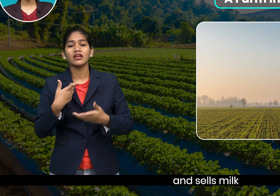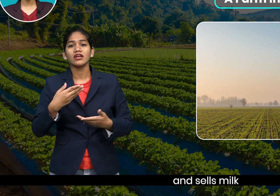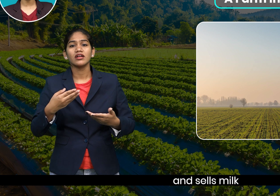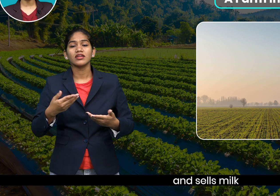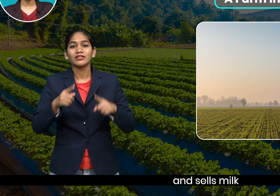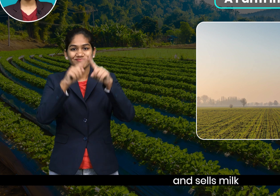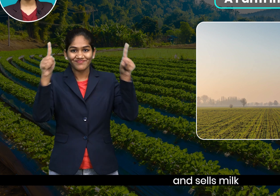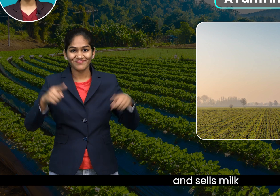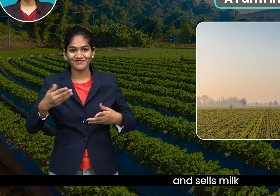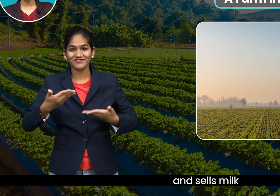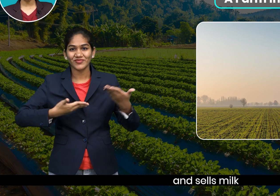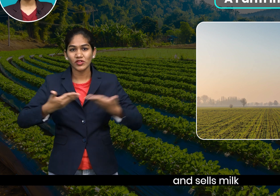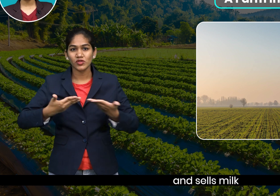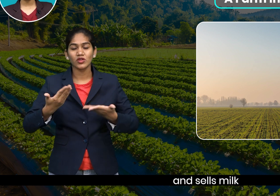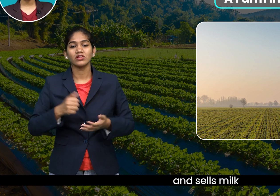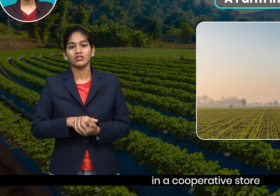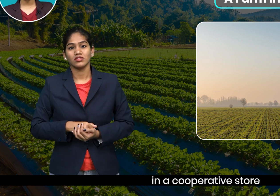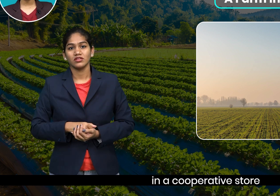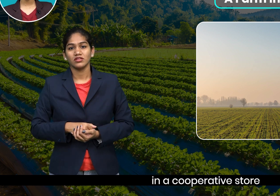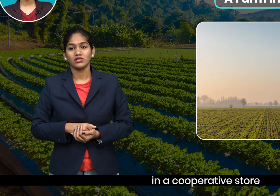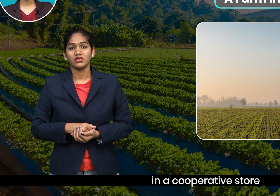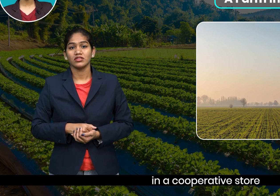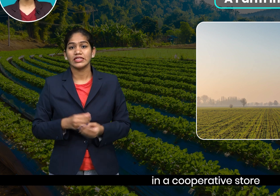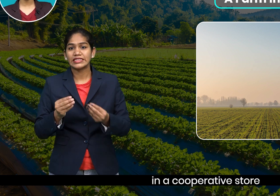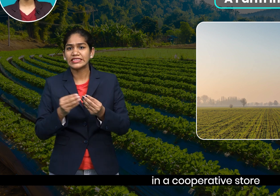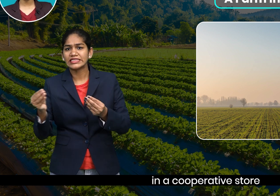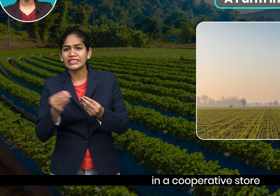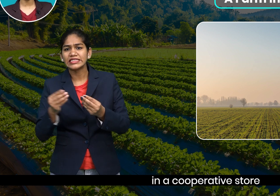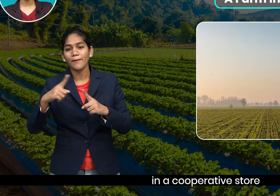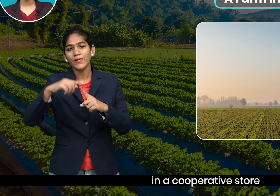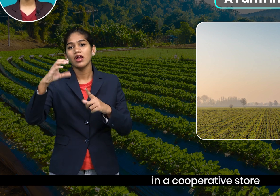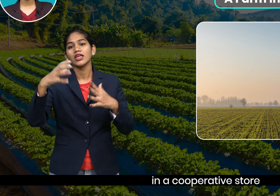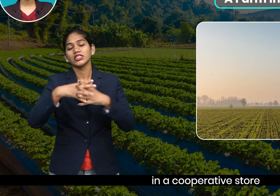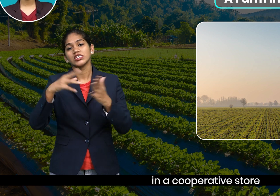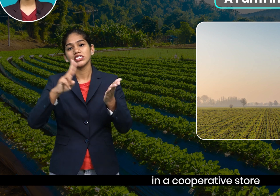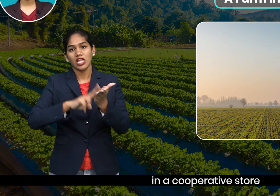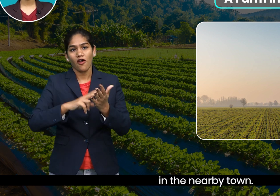a cooperative store in the nearby town.